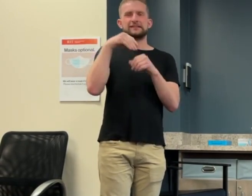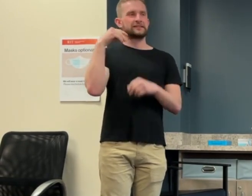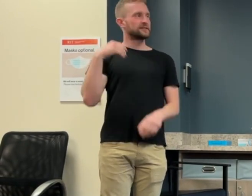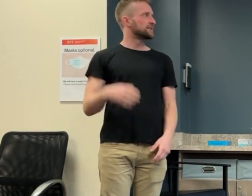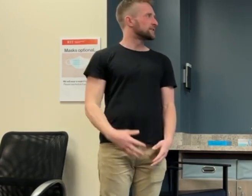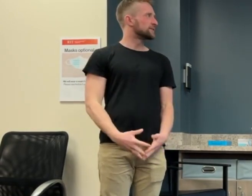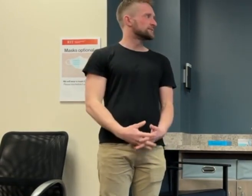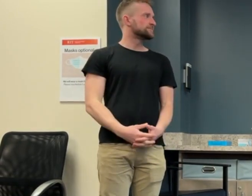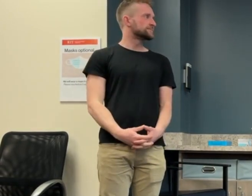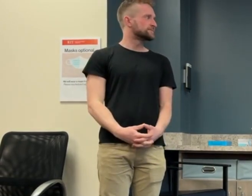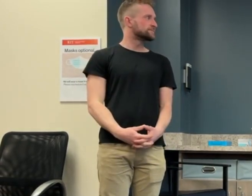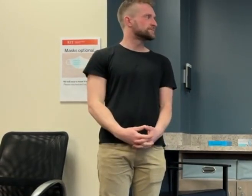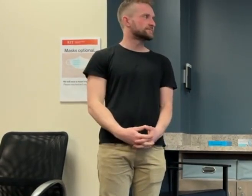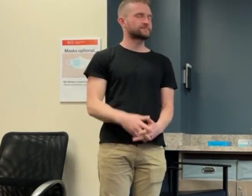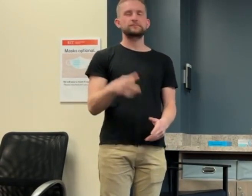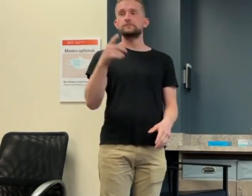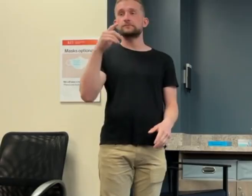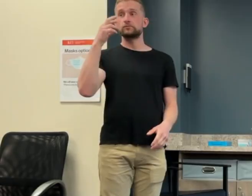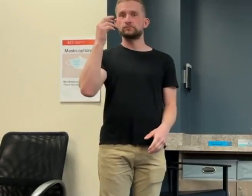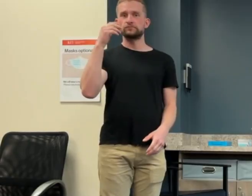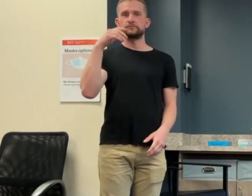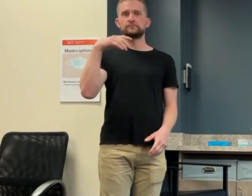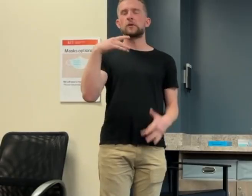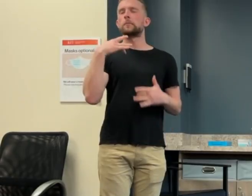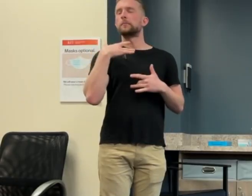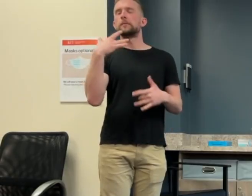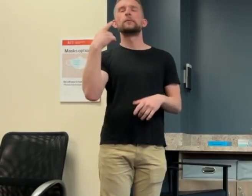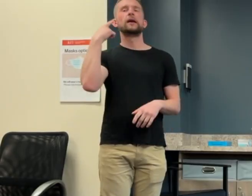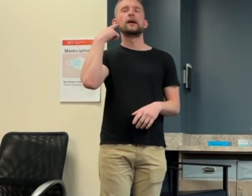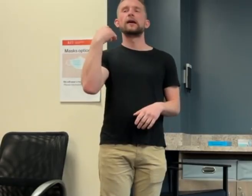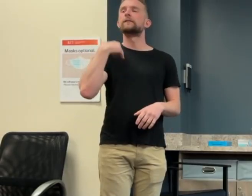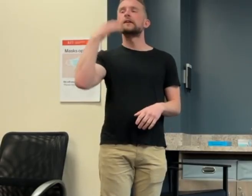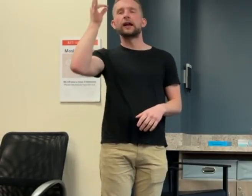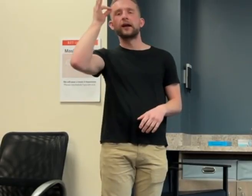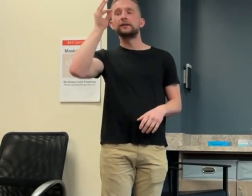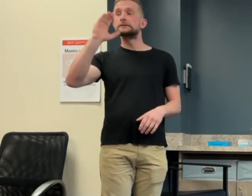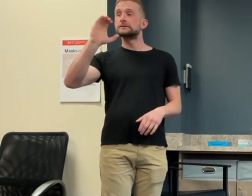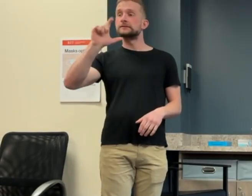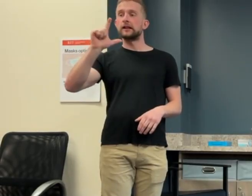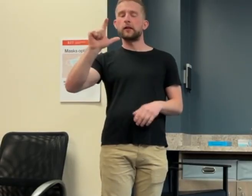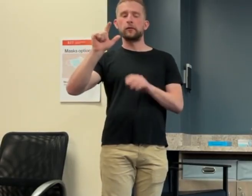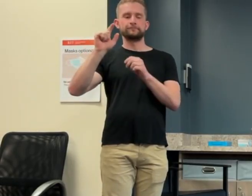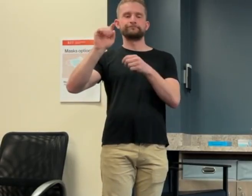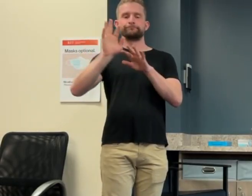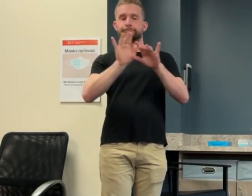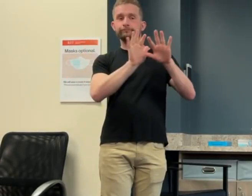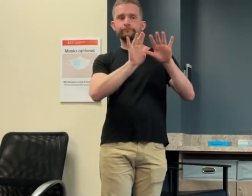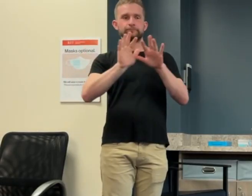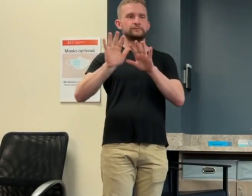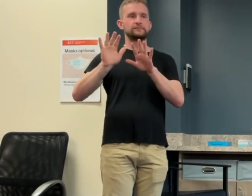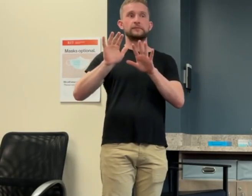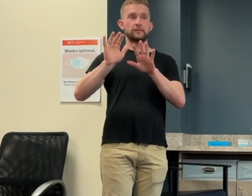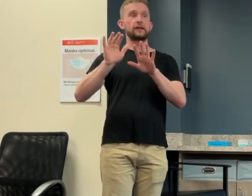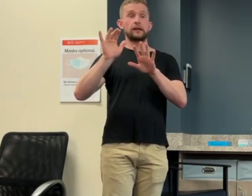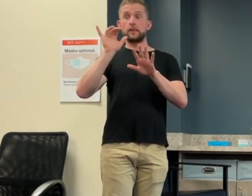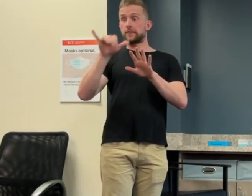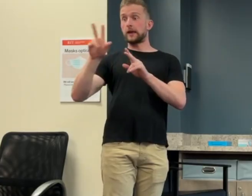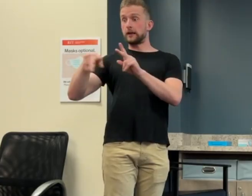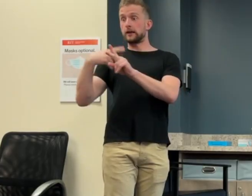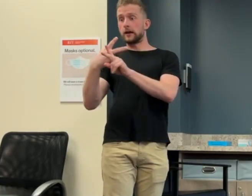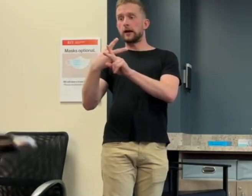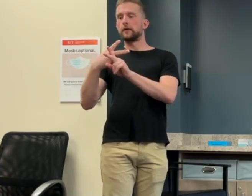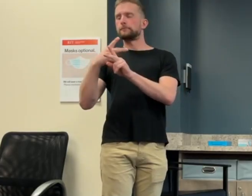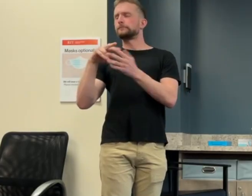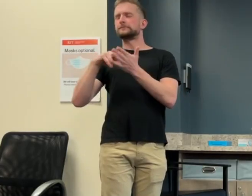a bunch of tiny little hair cells in the inner ear, and with sensory neural hearing loss, those hair cells are damaged for some reason